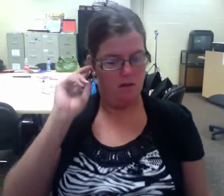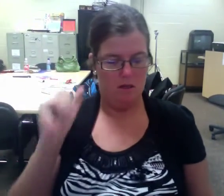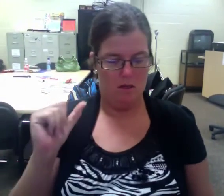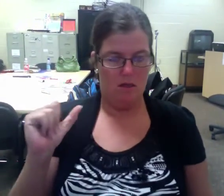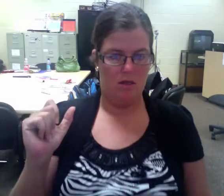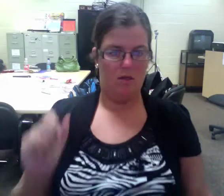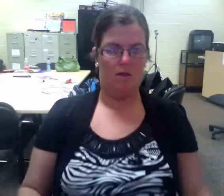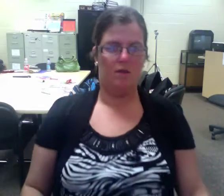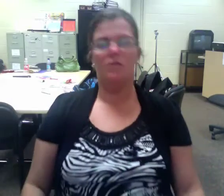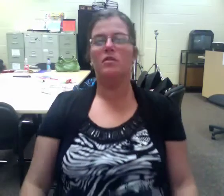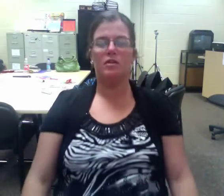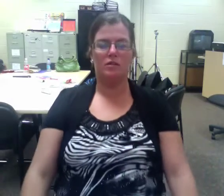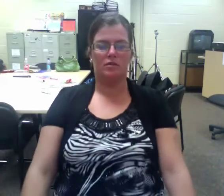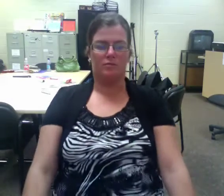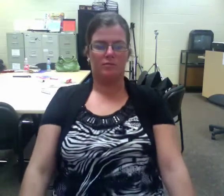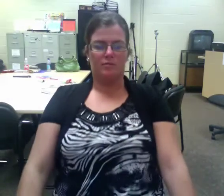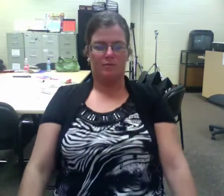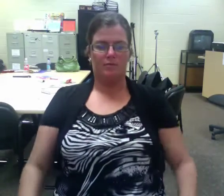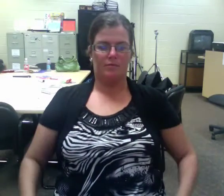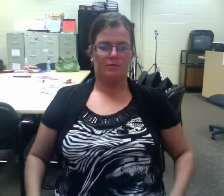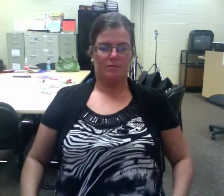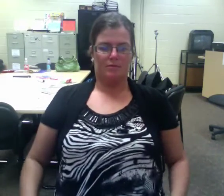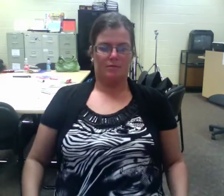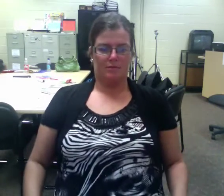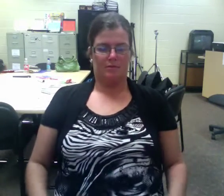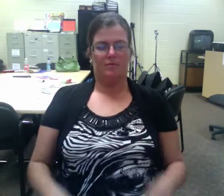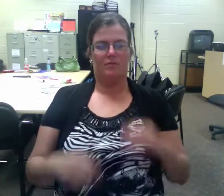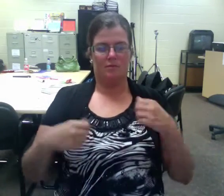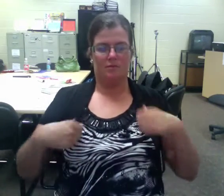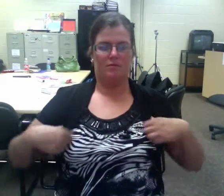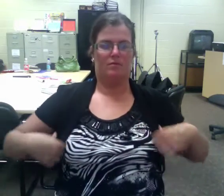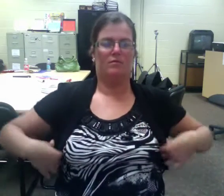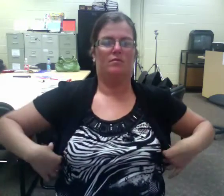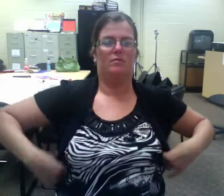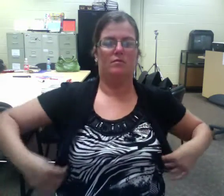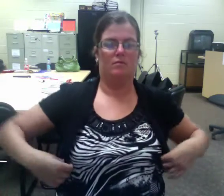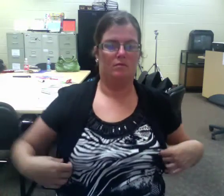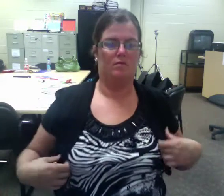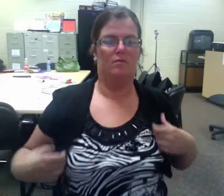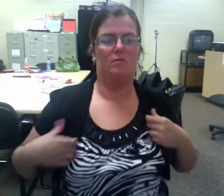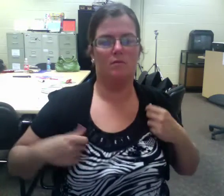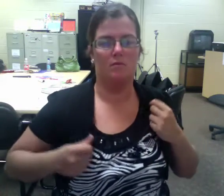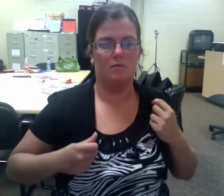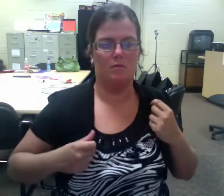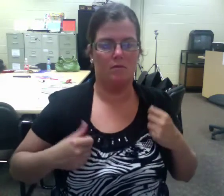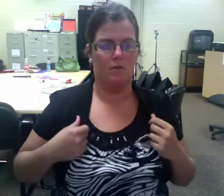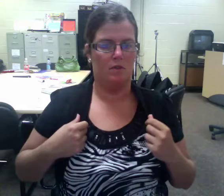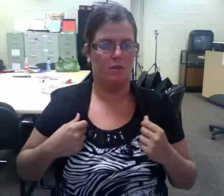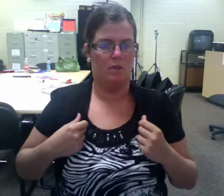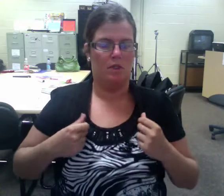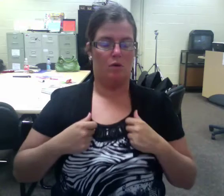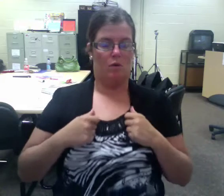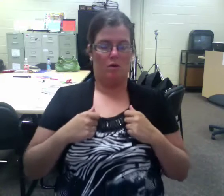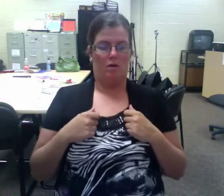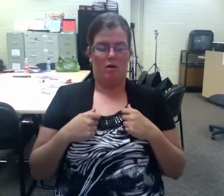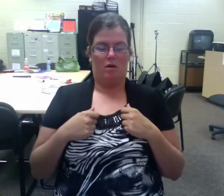All right. We're also going to talk about problems that both sides had right now. So we have the British side, and